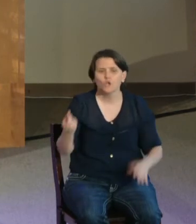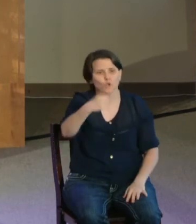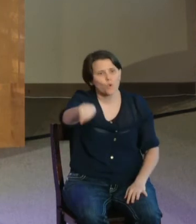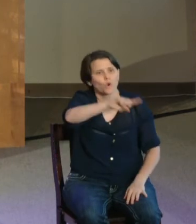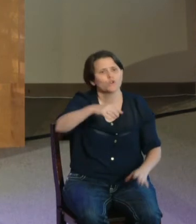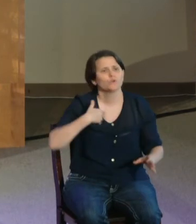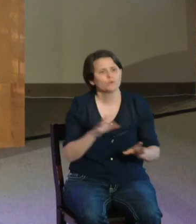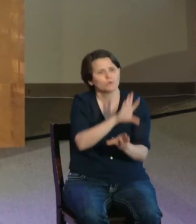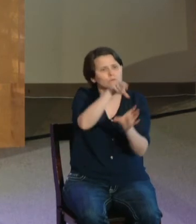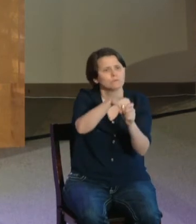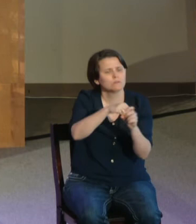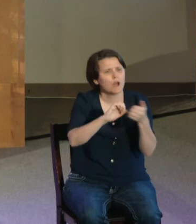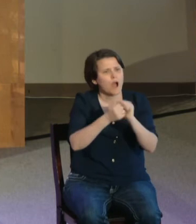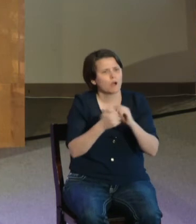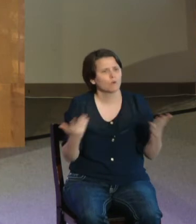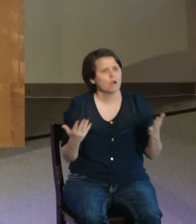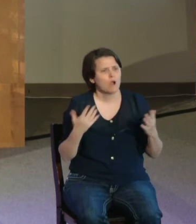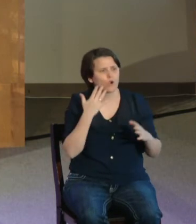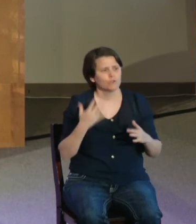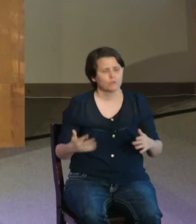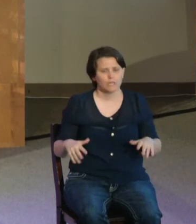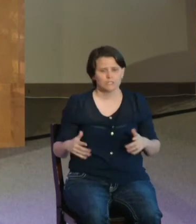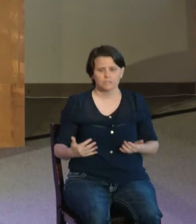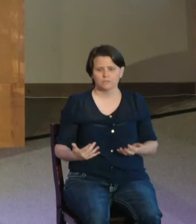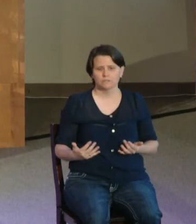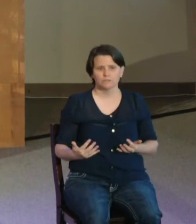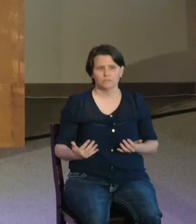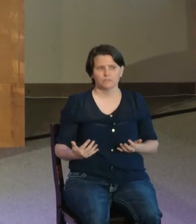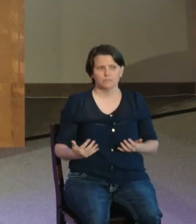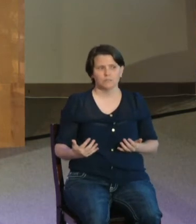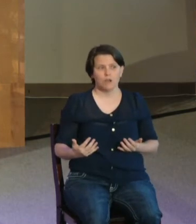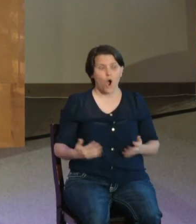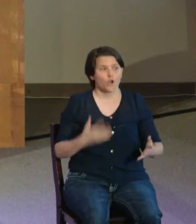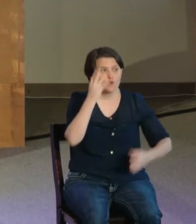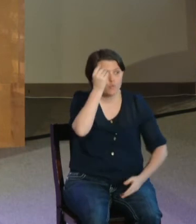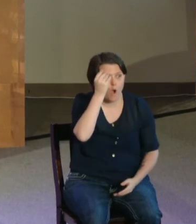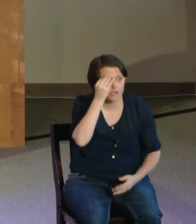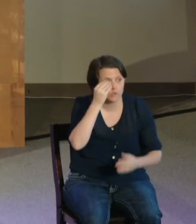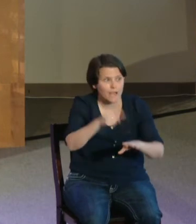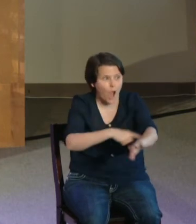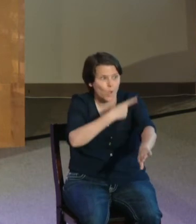drop? Are you wondering, how long will I last as your minister?